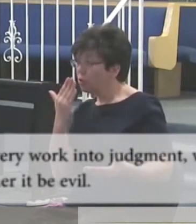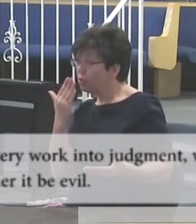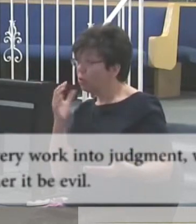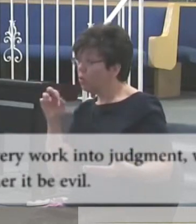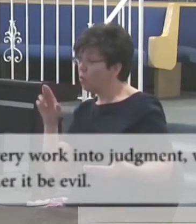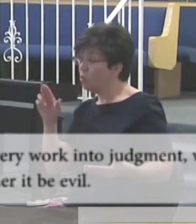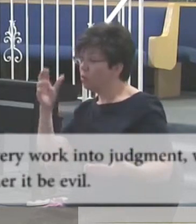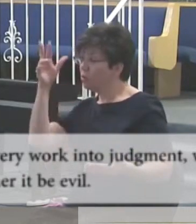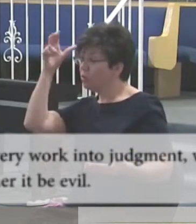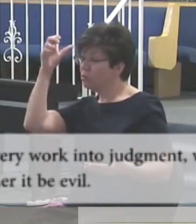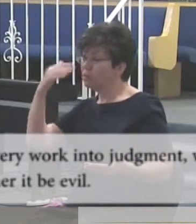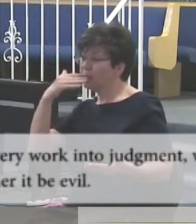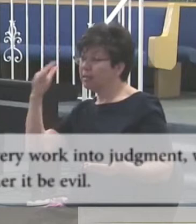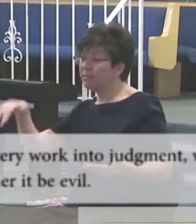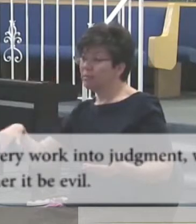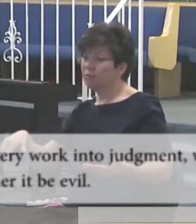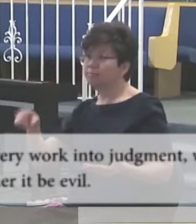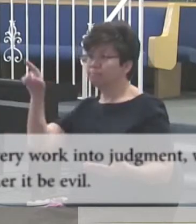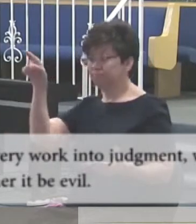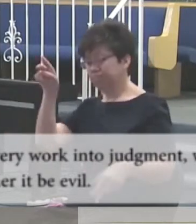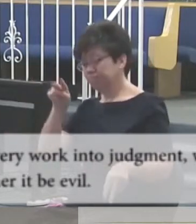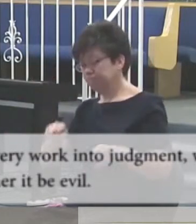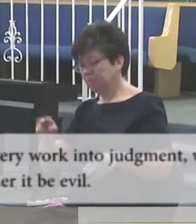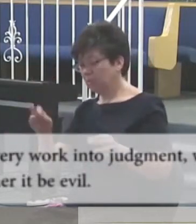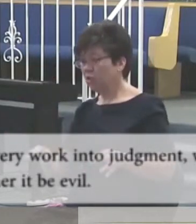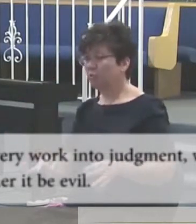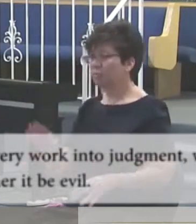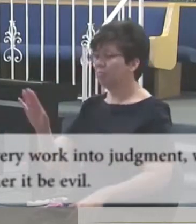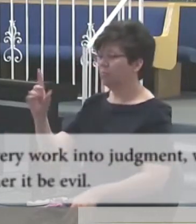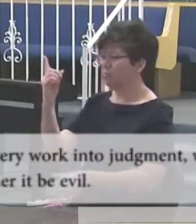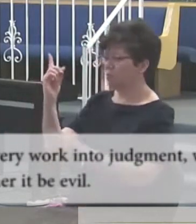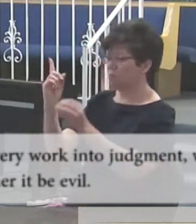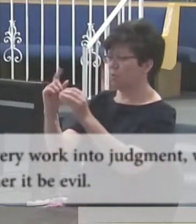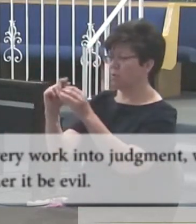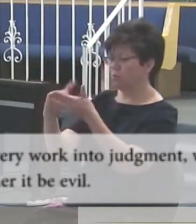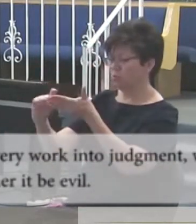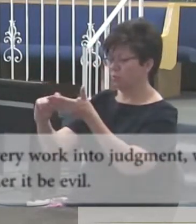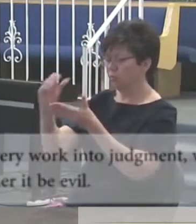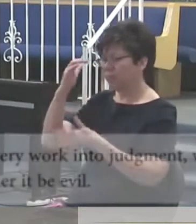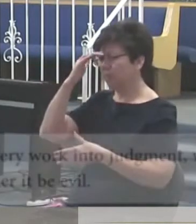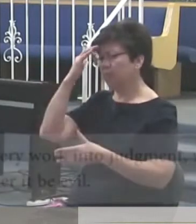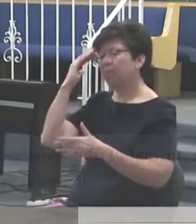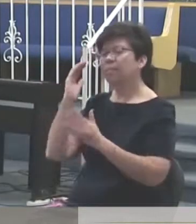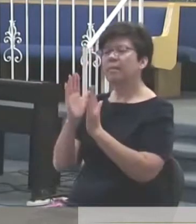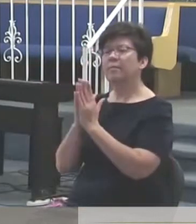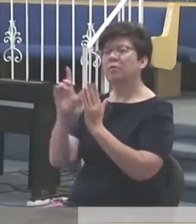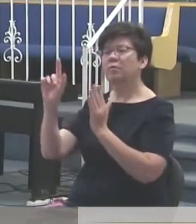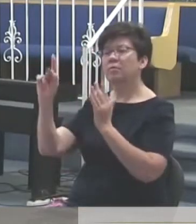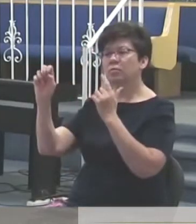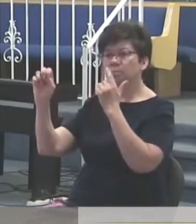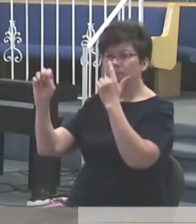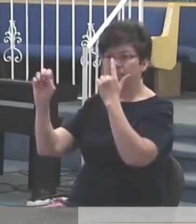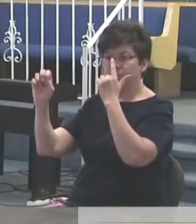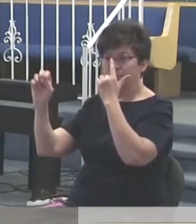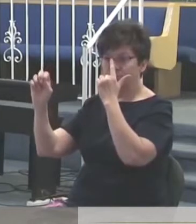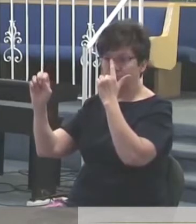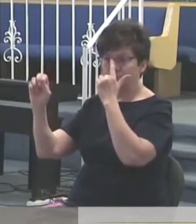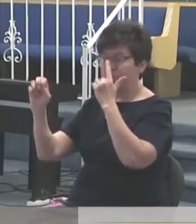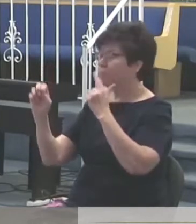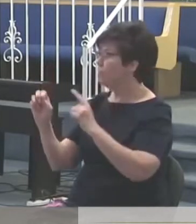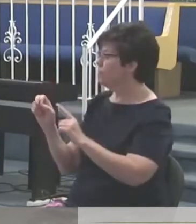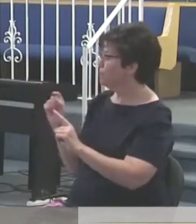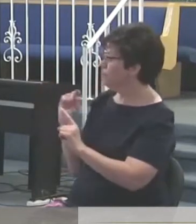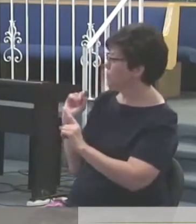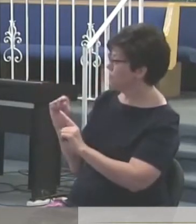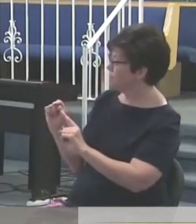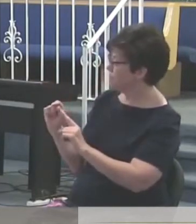whether it be evil. Now I have just one more scripture in the book of Luke. And that